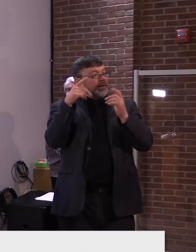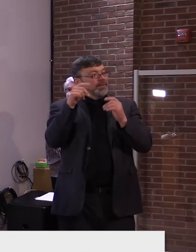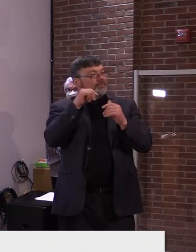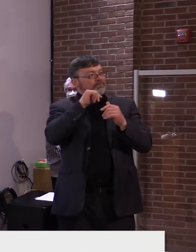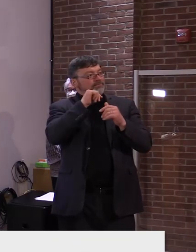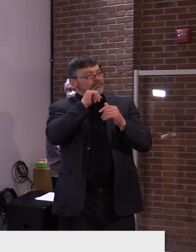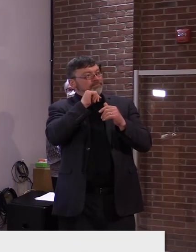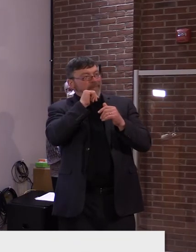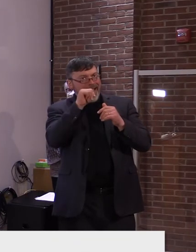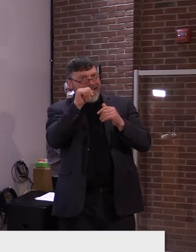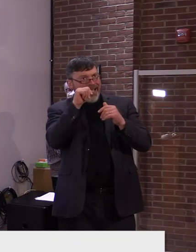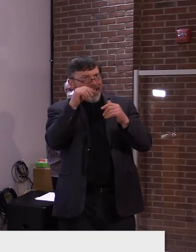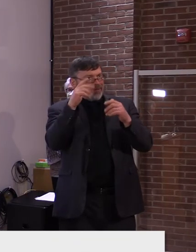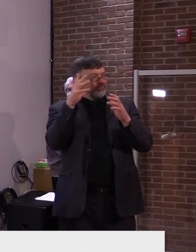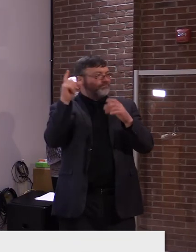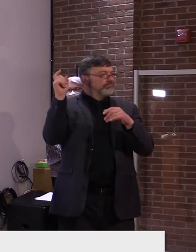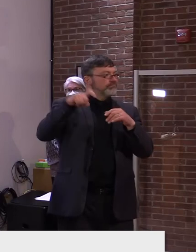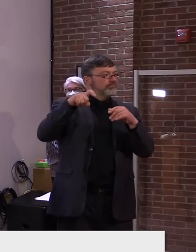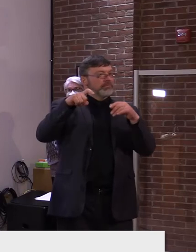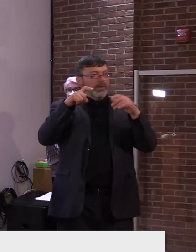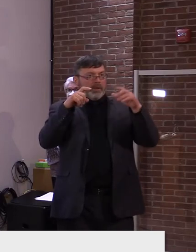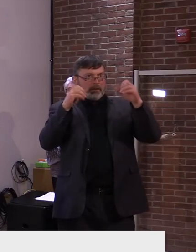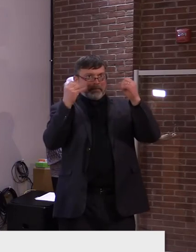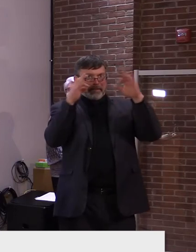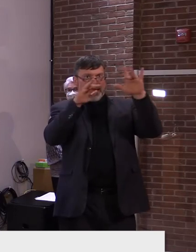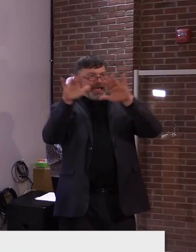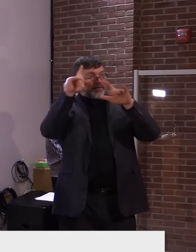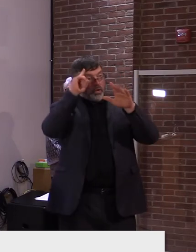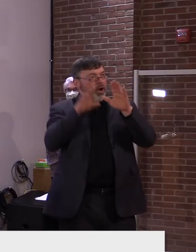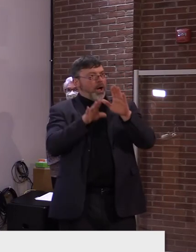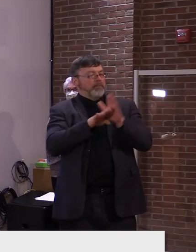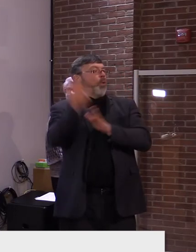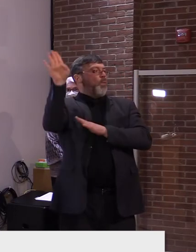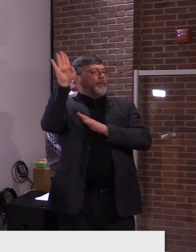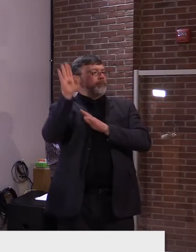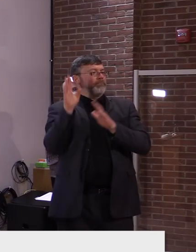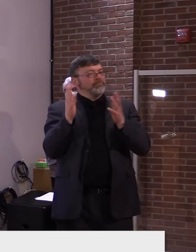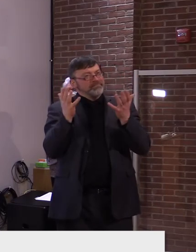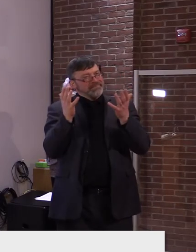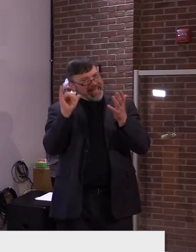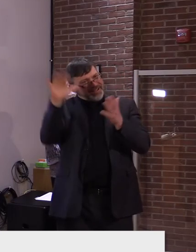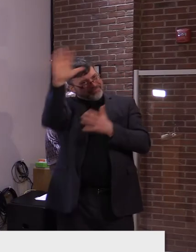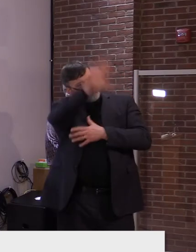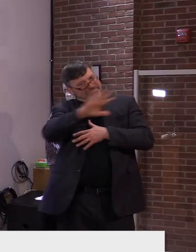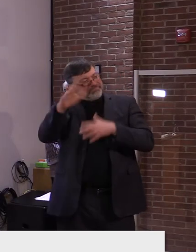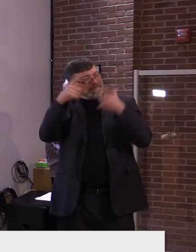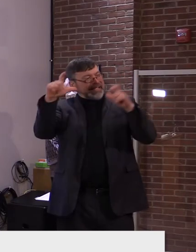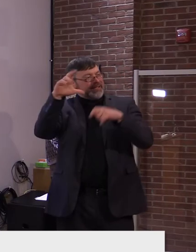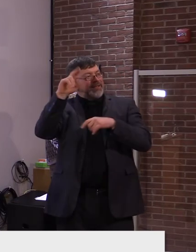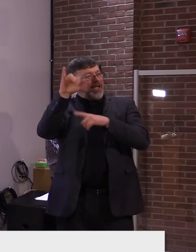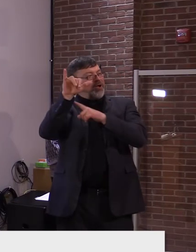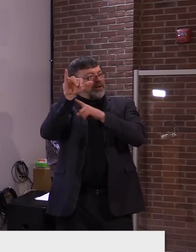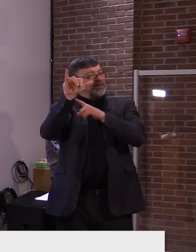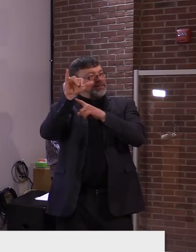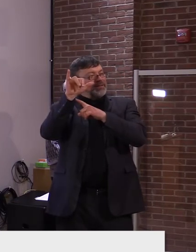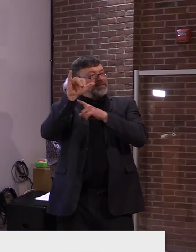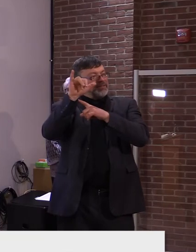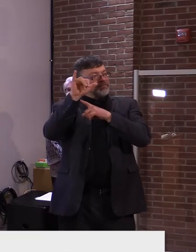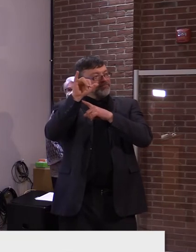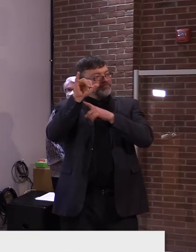So what I'm thinking, what we think, and this came right from a local official. We're going to put road signs up